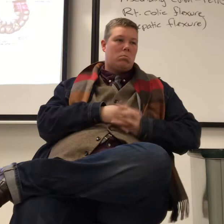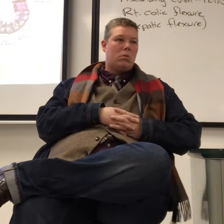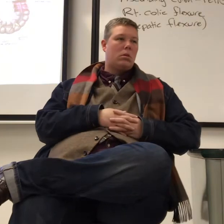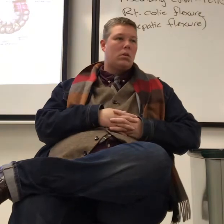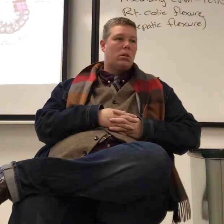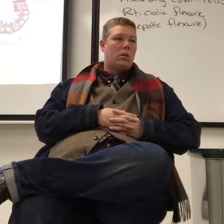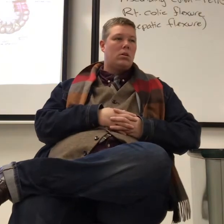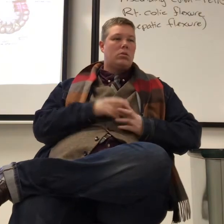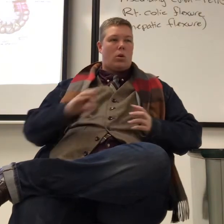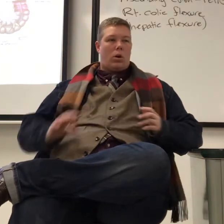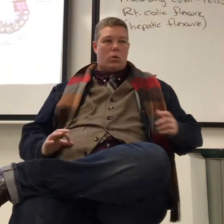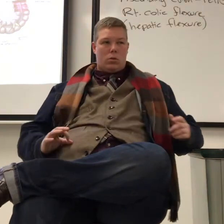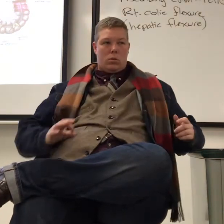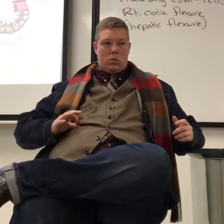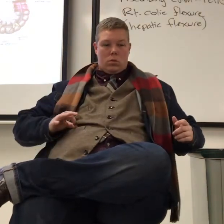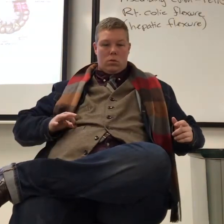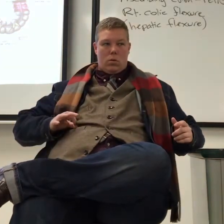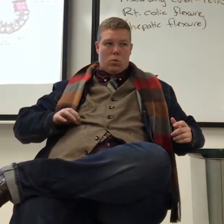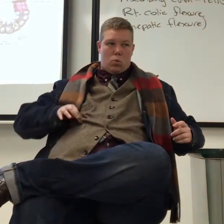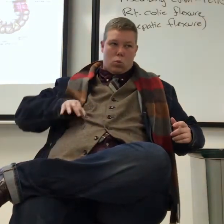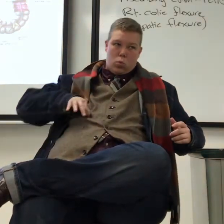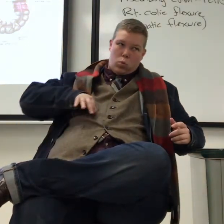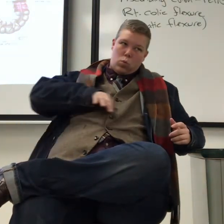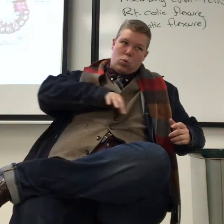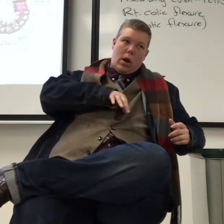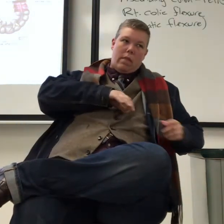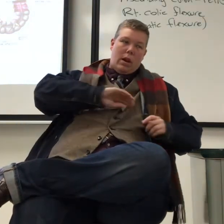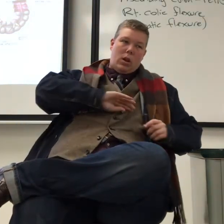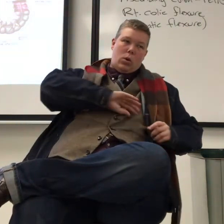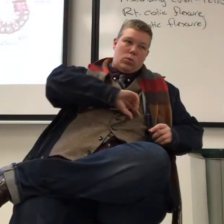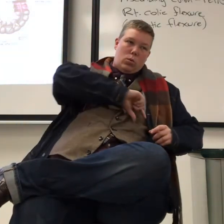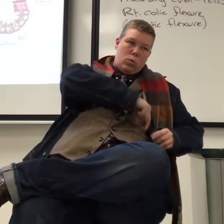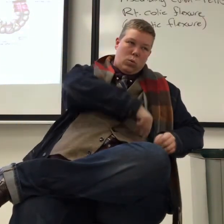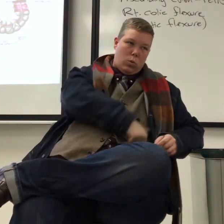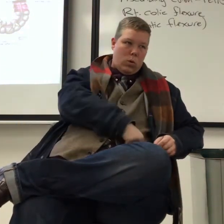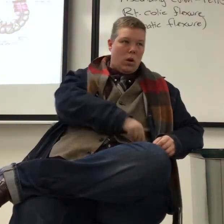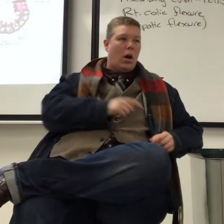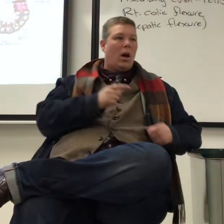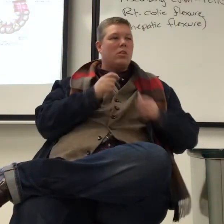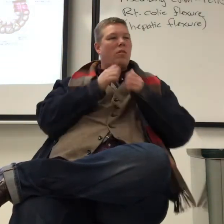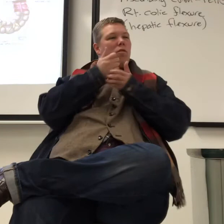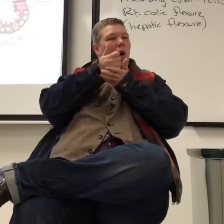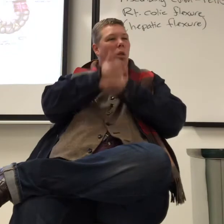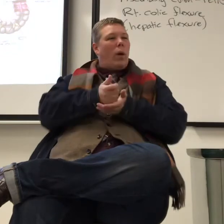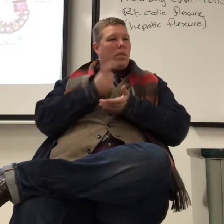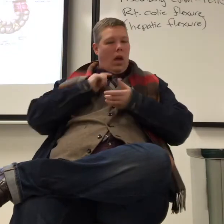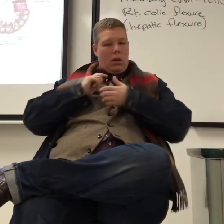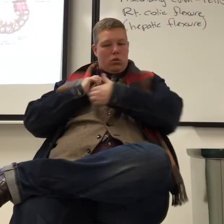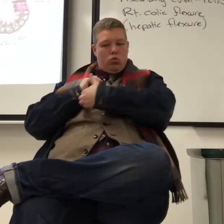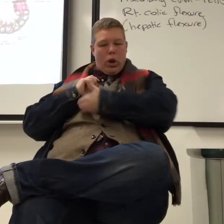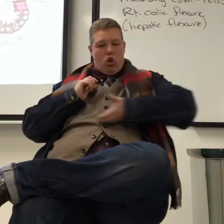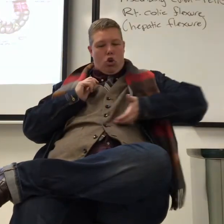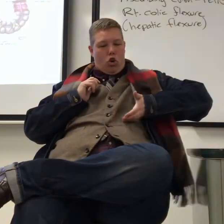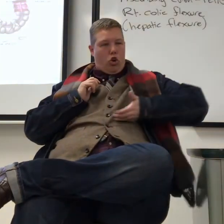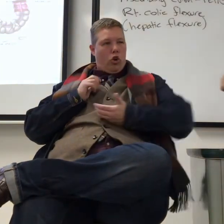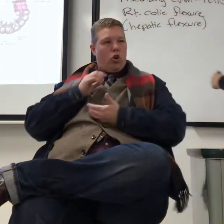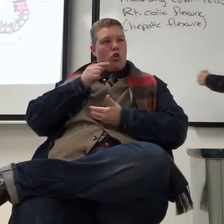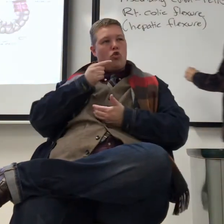that looped down experience. It kind of hangs down because it's following the greater curvature of the stomach.